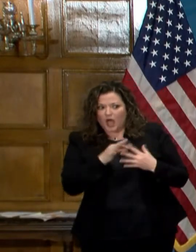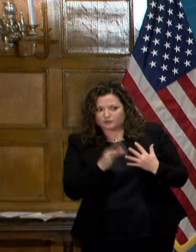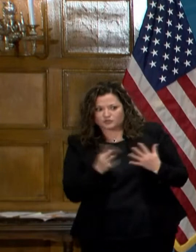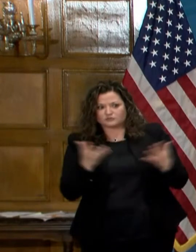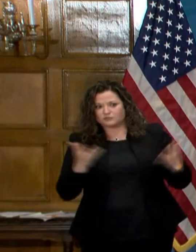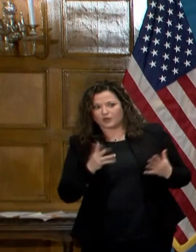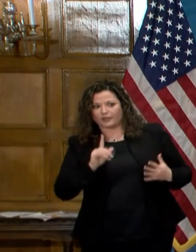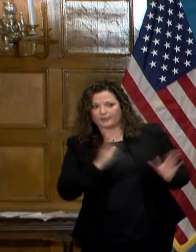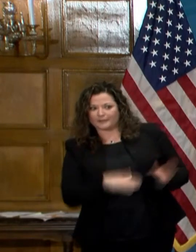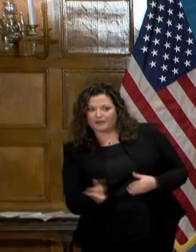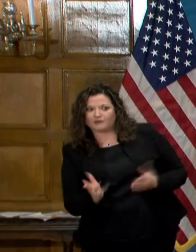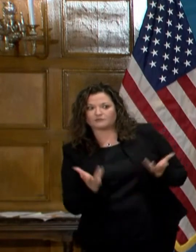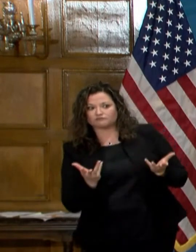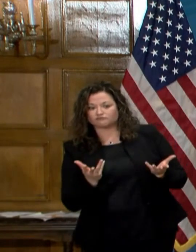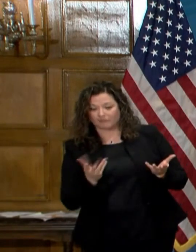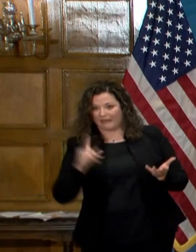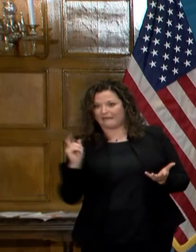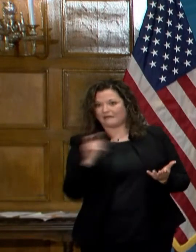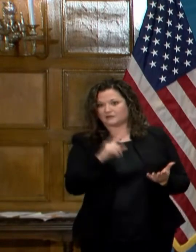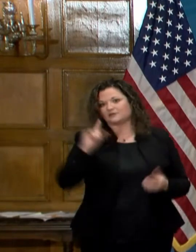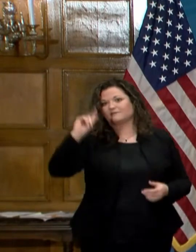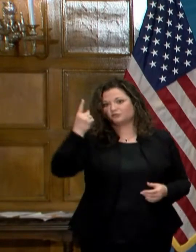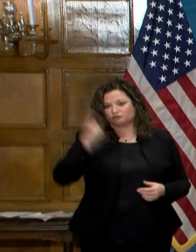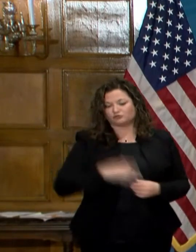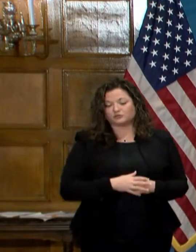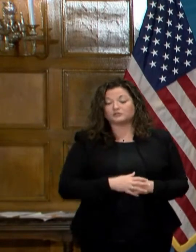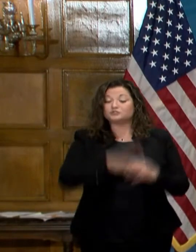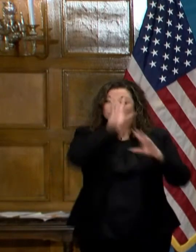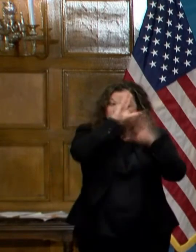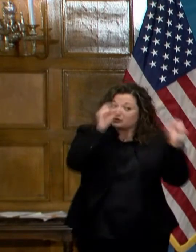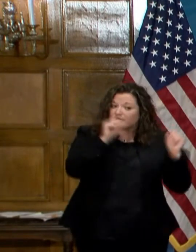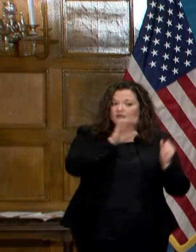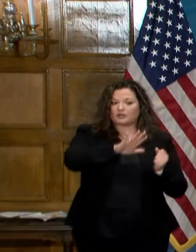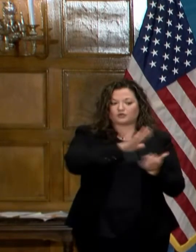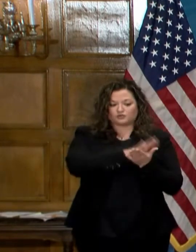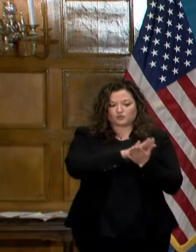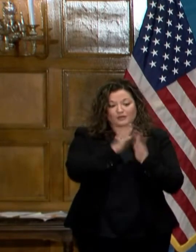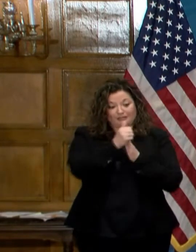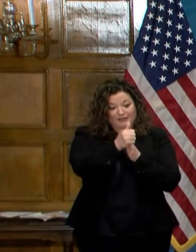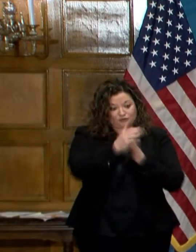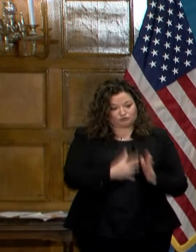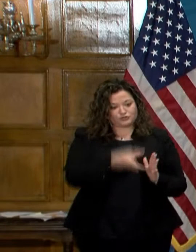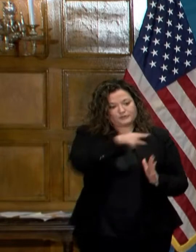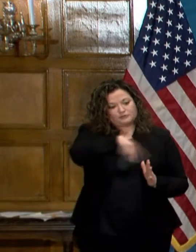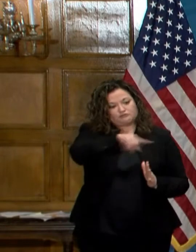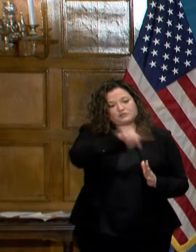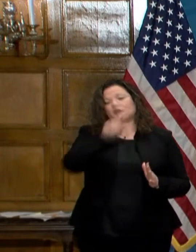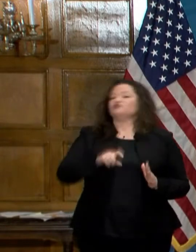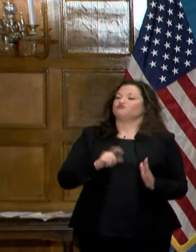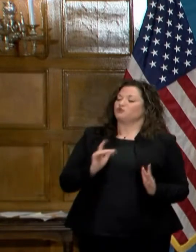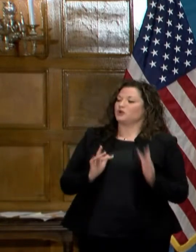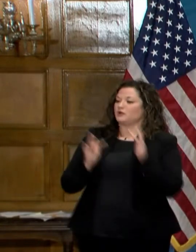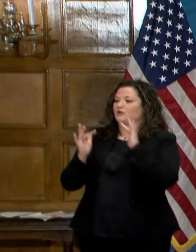plan? And the superintendent, the leadership of the school should be contacting their